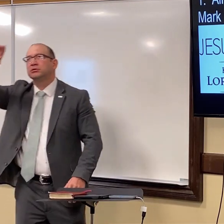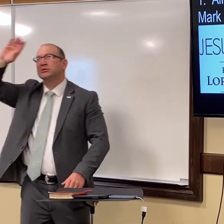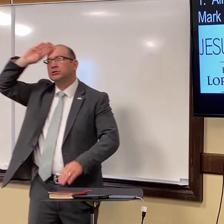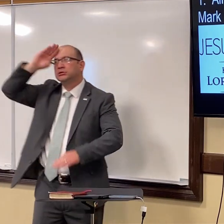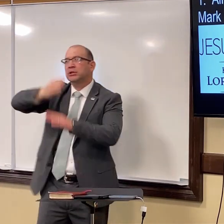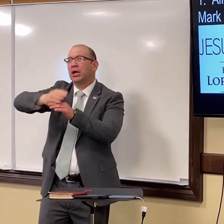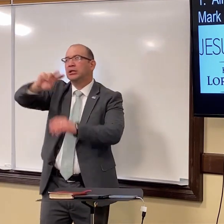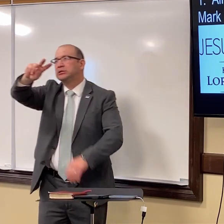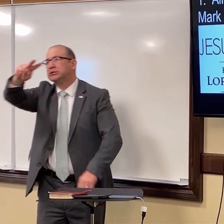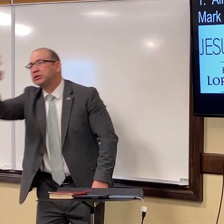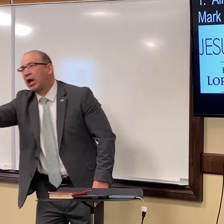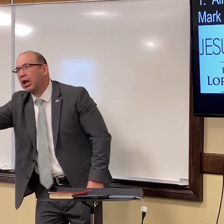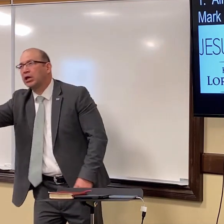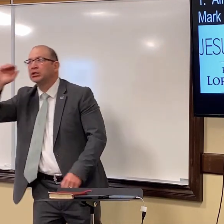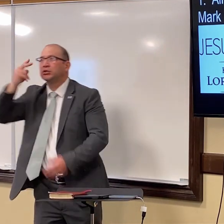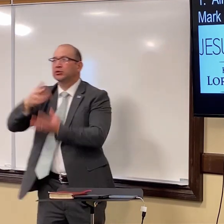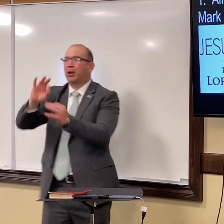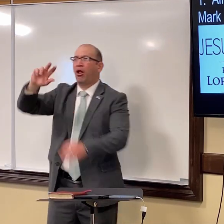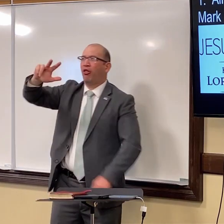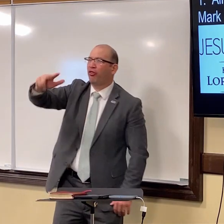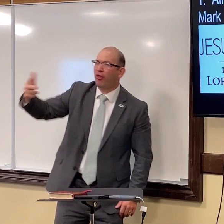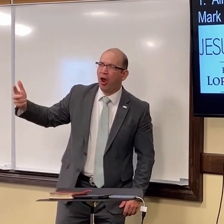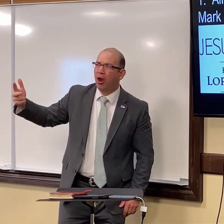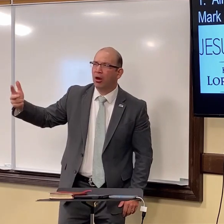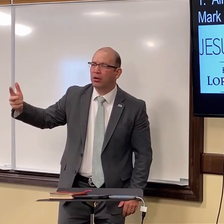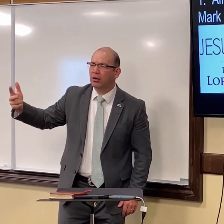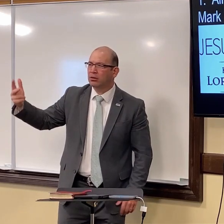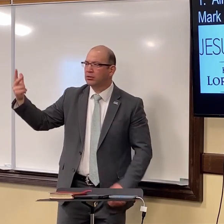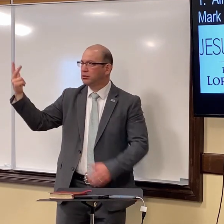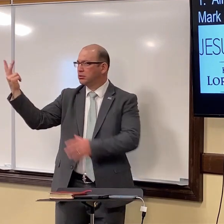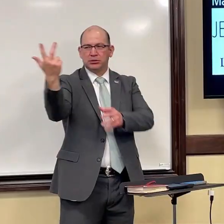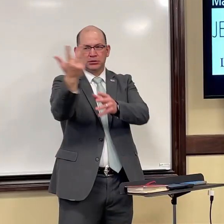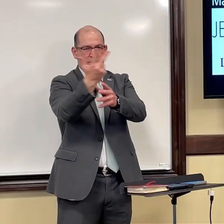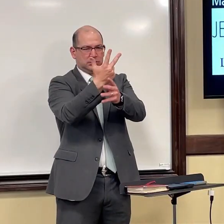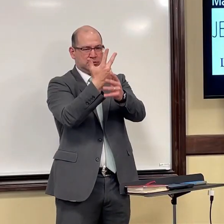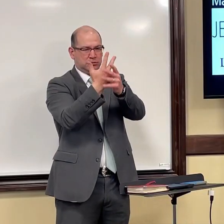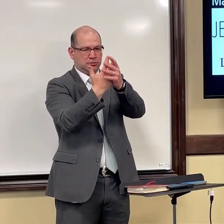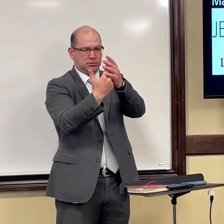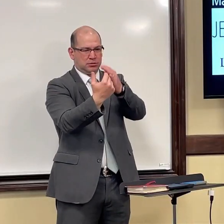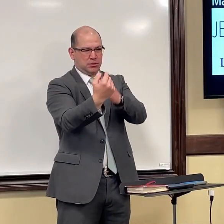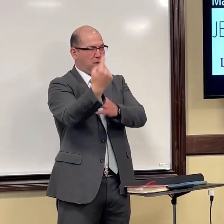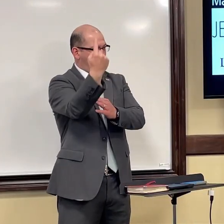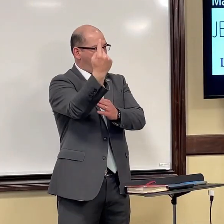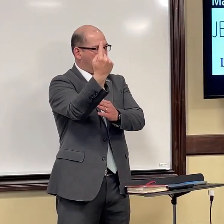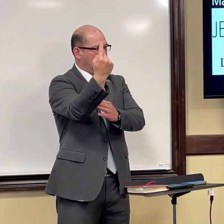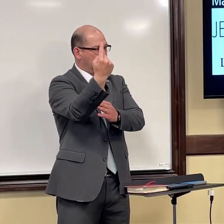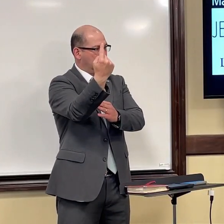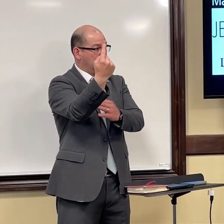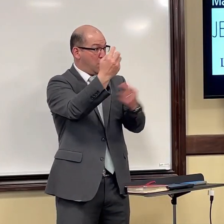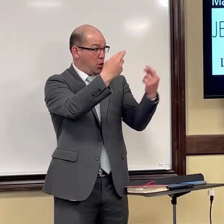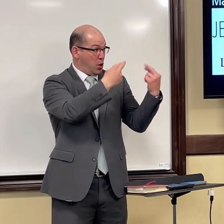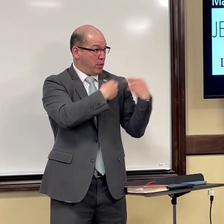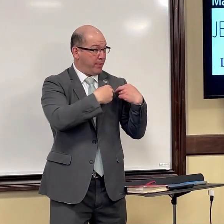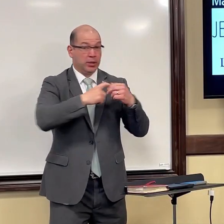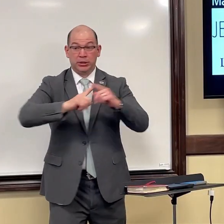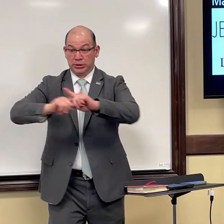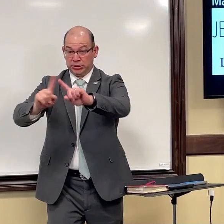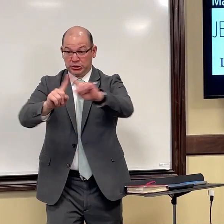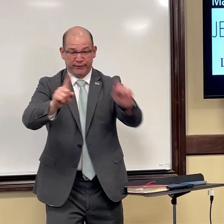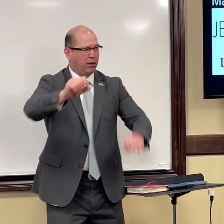in first place, the Son is in second place, and the Holy Spirit is in third place. But these three are one.